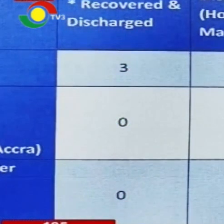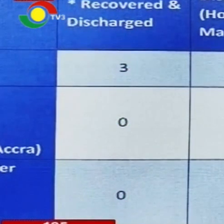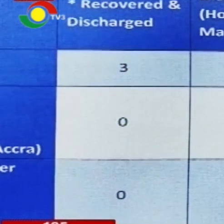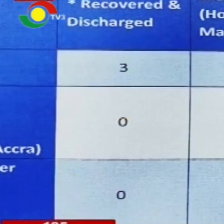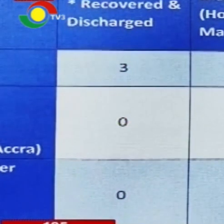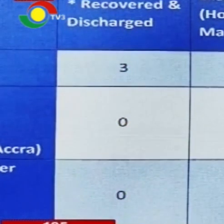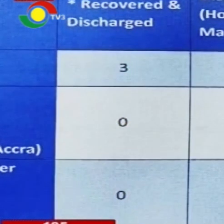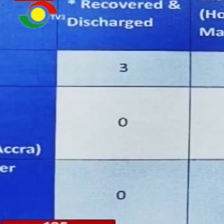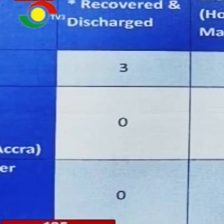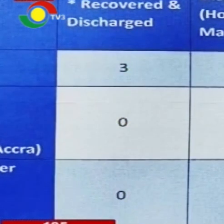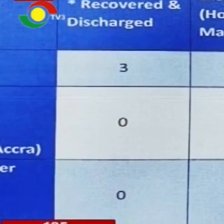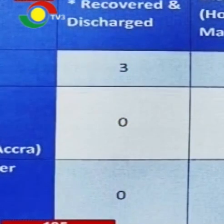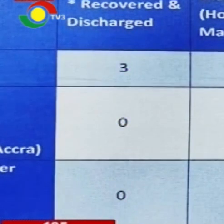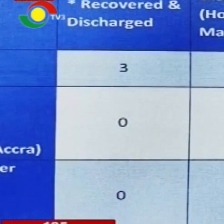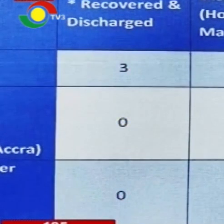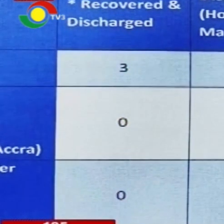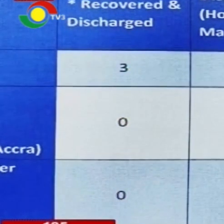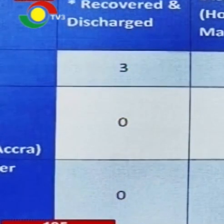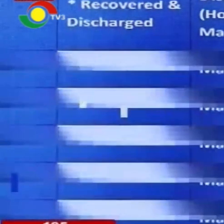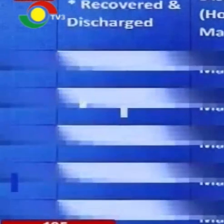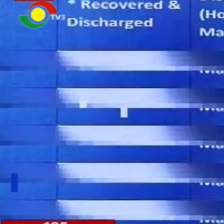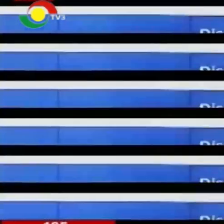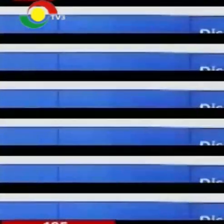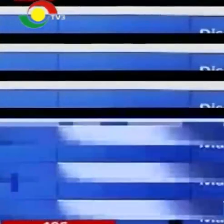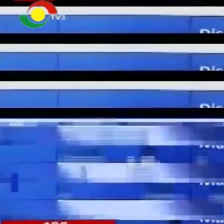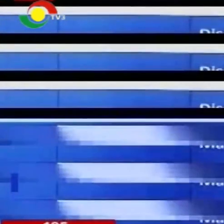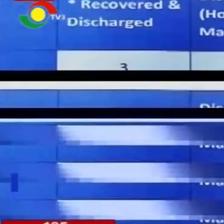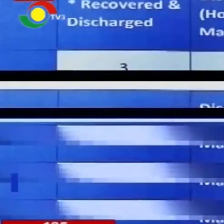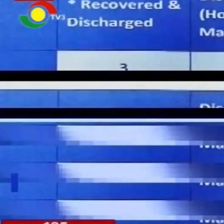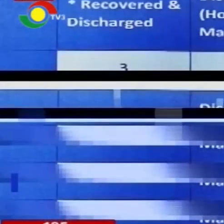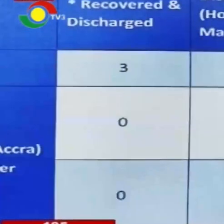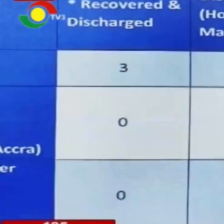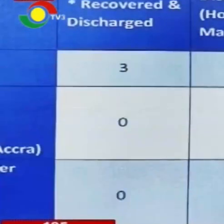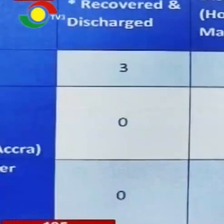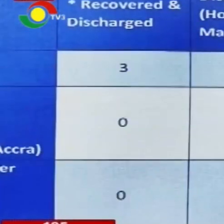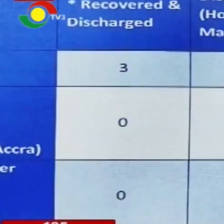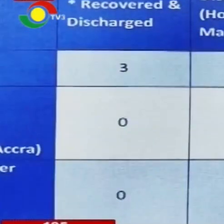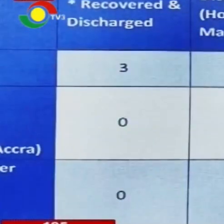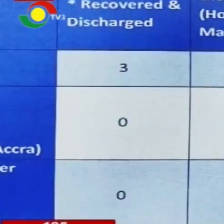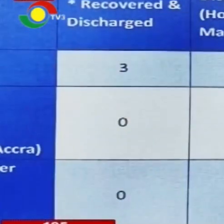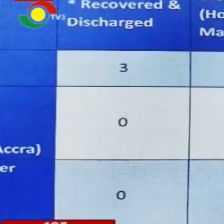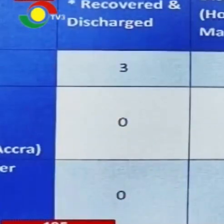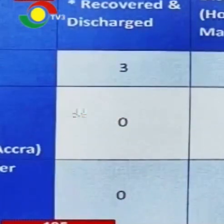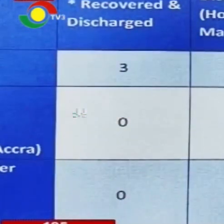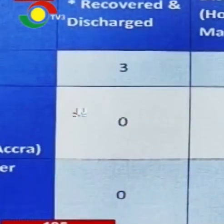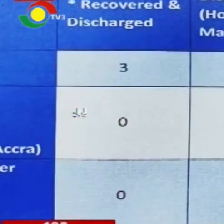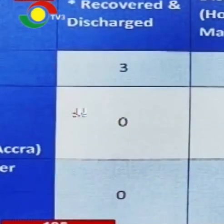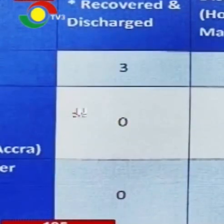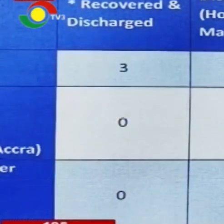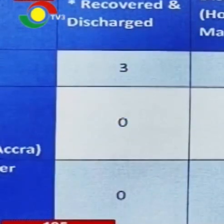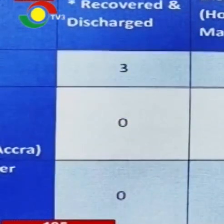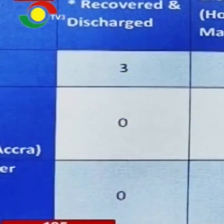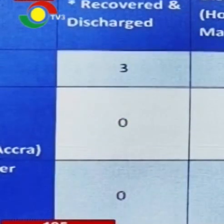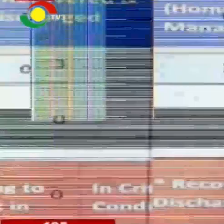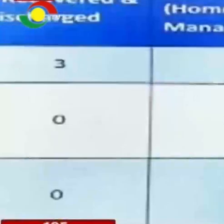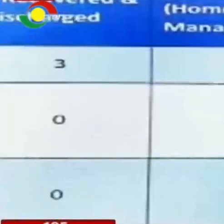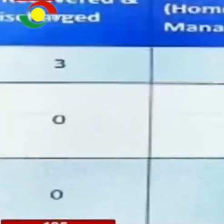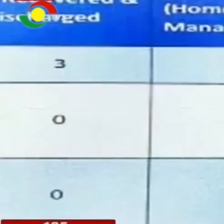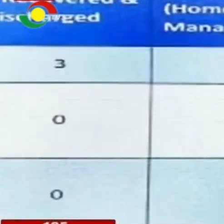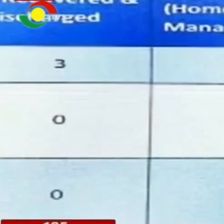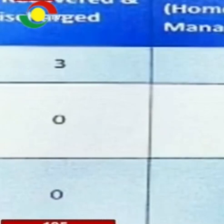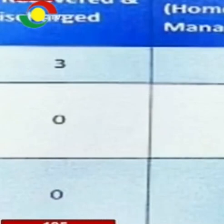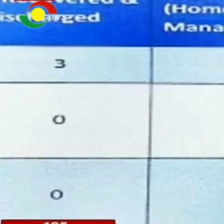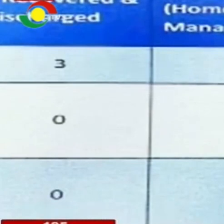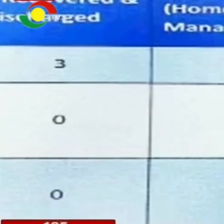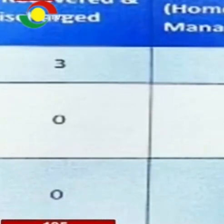because the risk profiling shows that people can be treated at home. 48 of them are being treated, 9